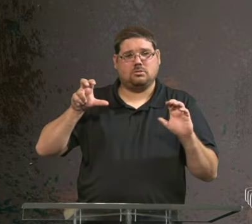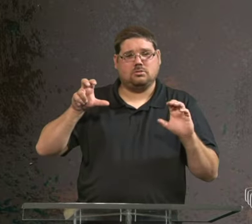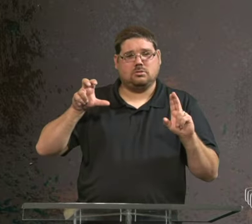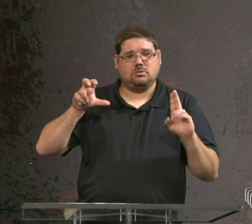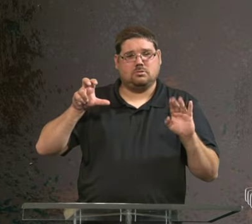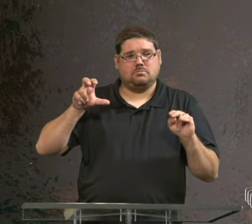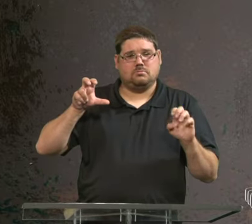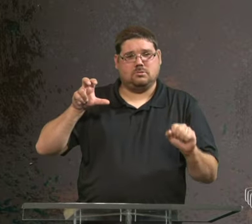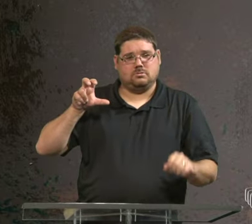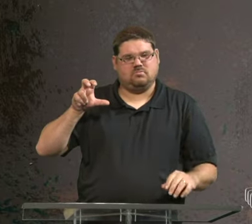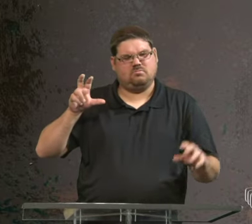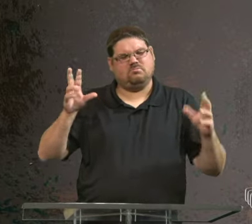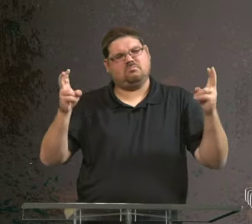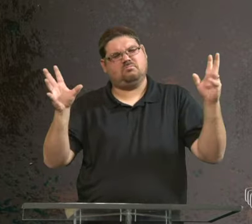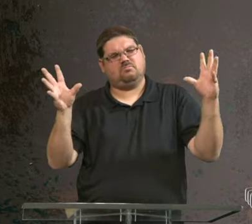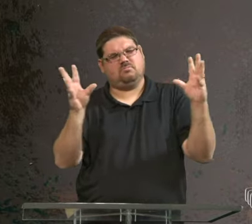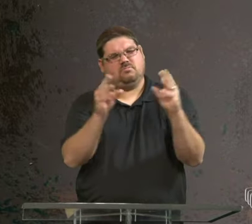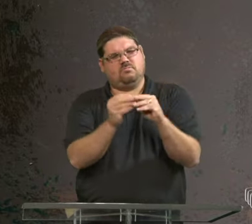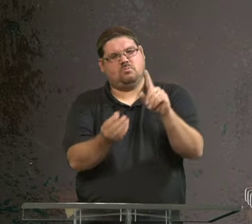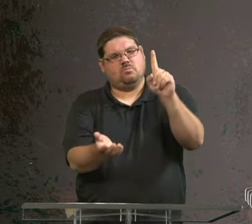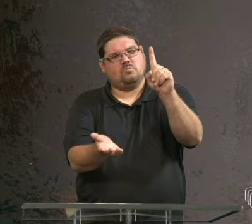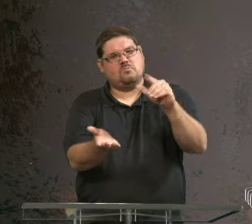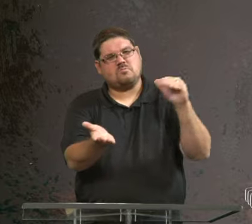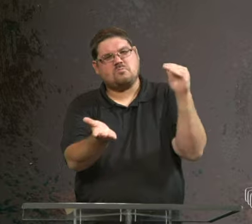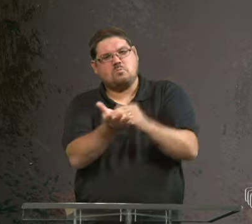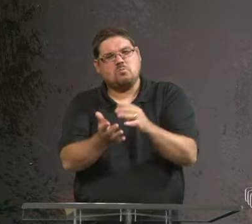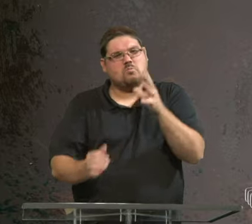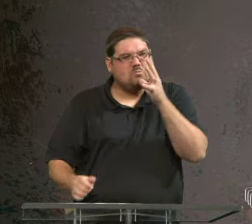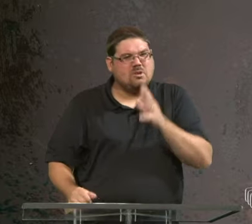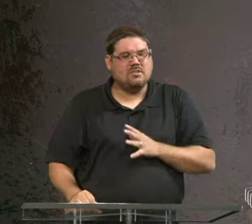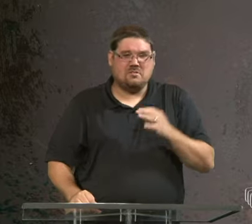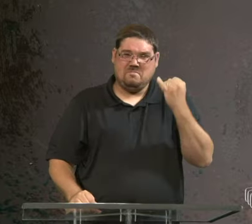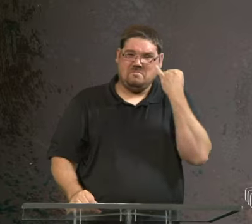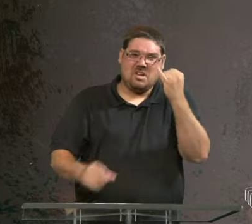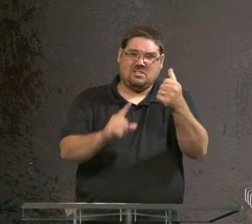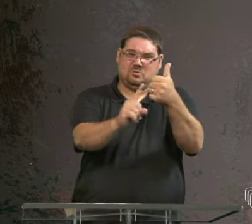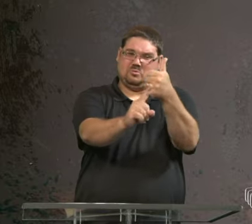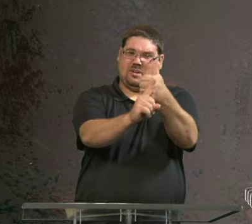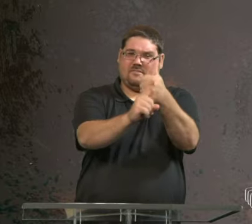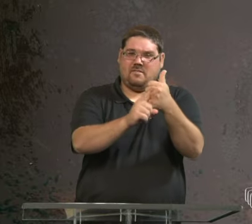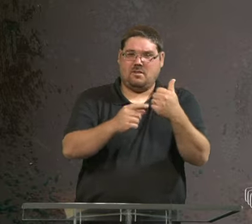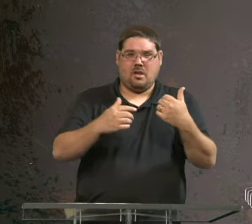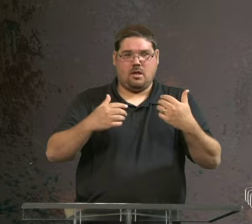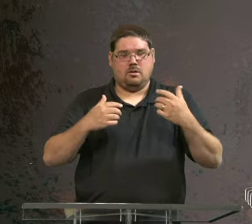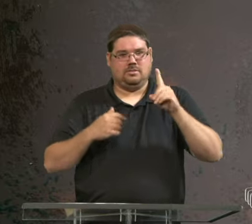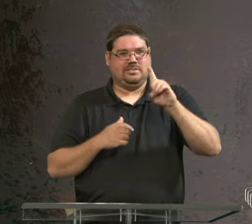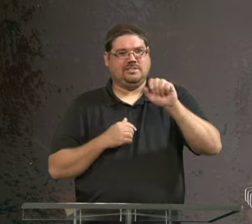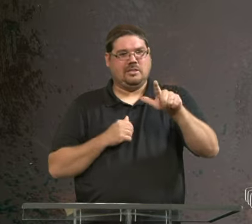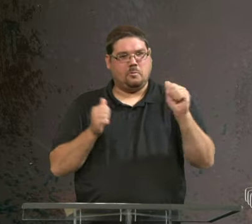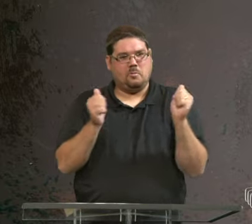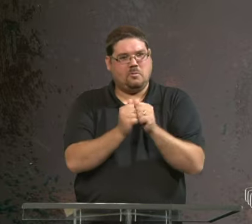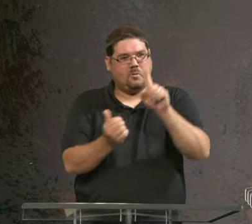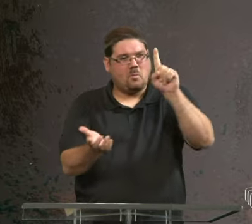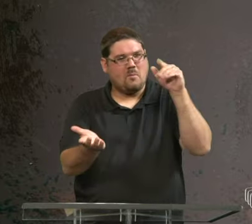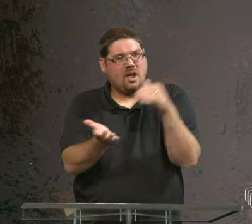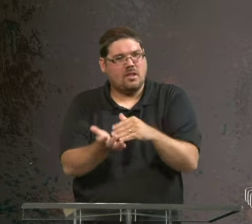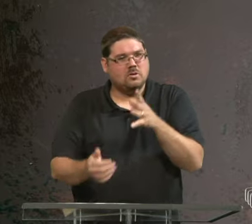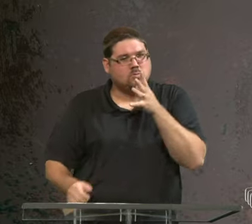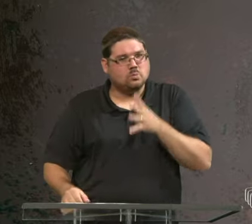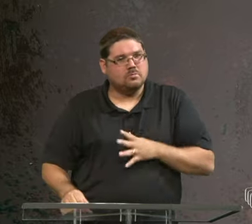wives and 300 concubines? You total that up, that's 1,000 women. Can you imagine yourself dealing